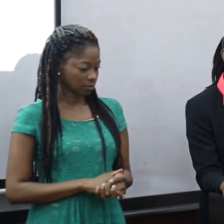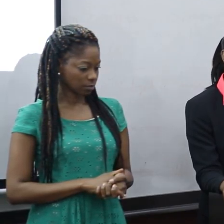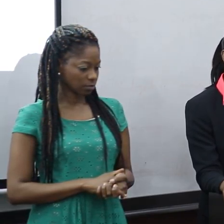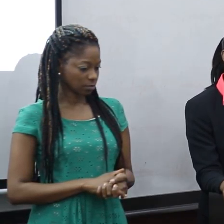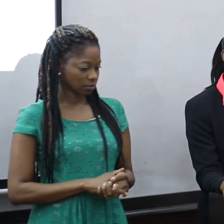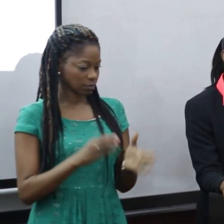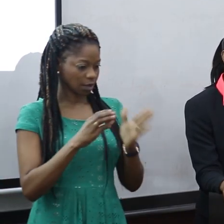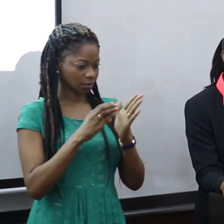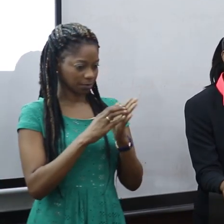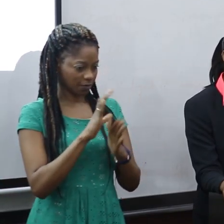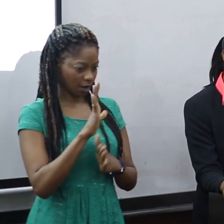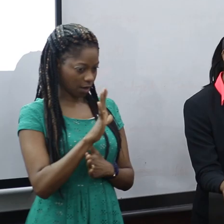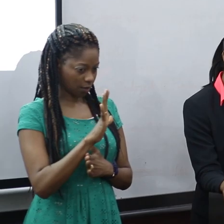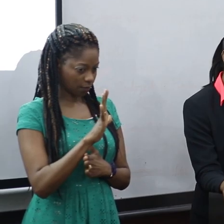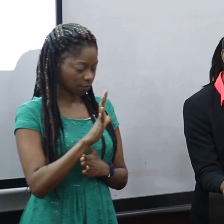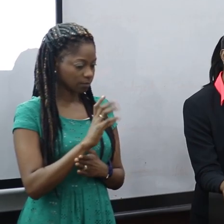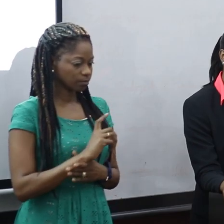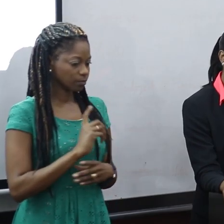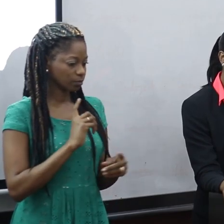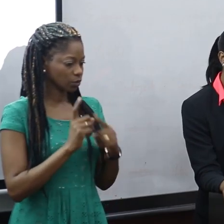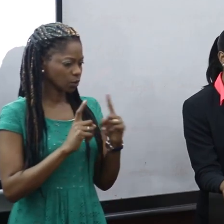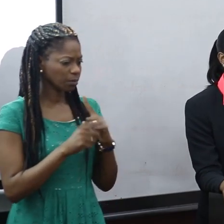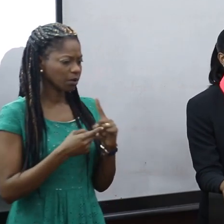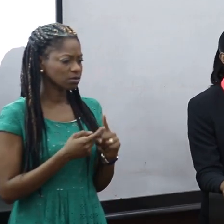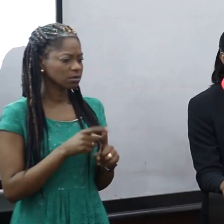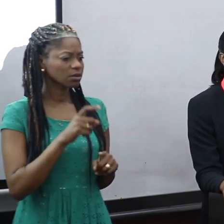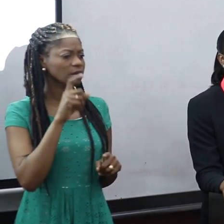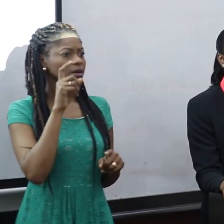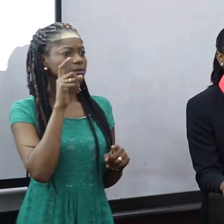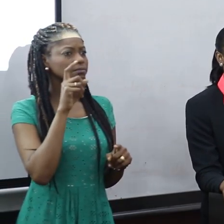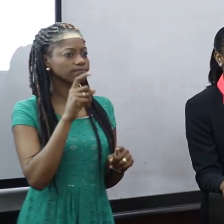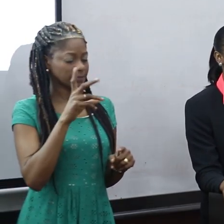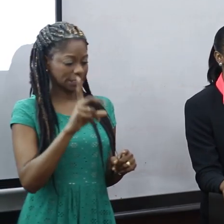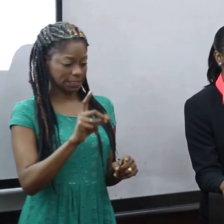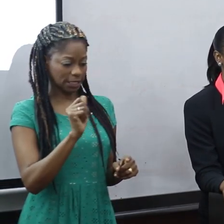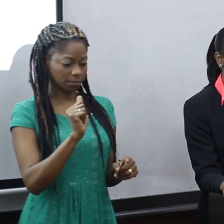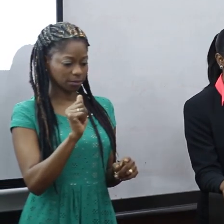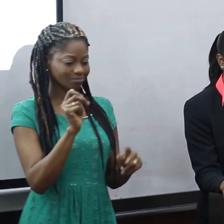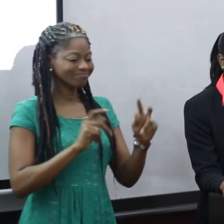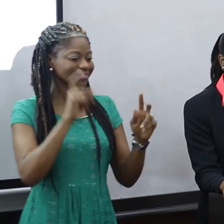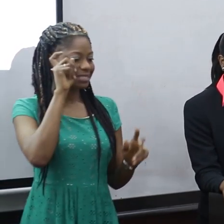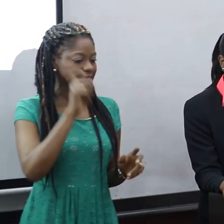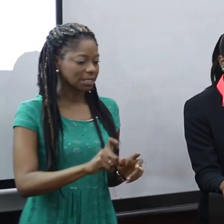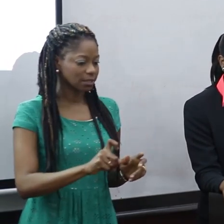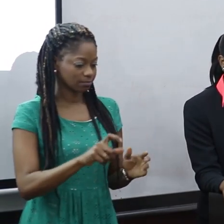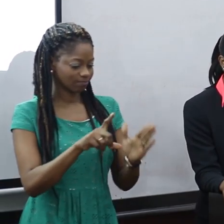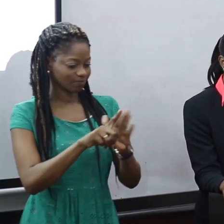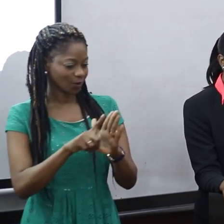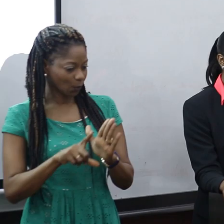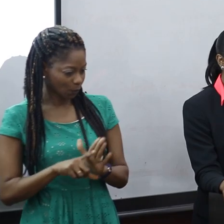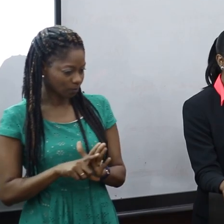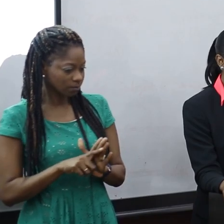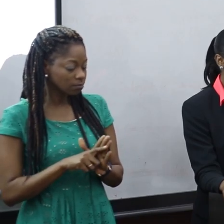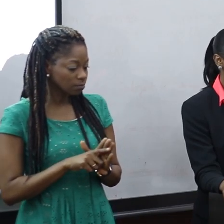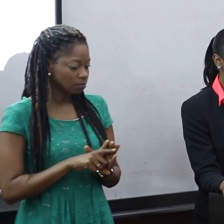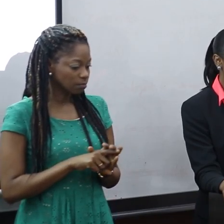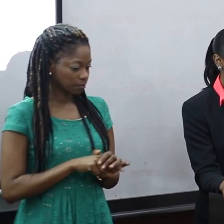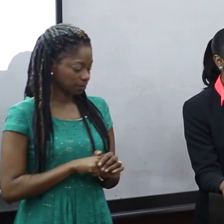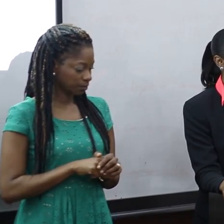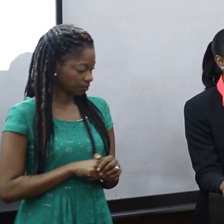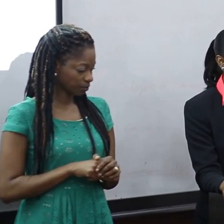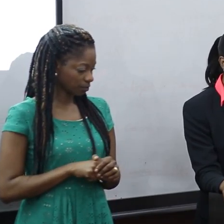of the CRPD in its expression of the general principle of equality and non-discrimination. It is only through